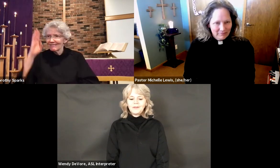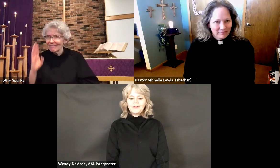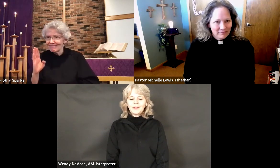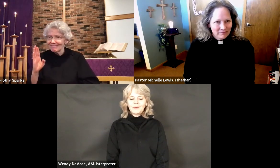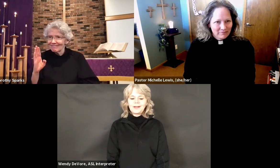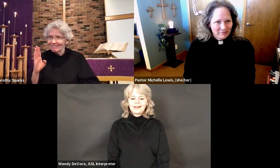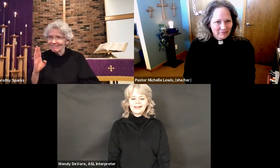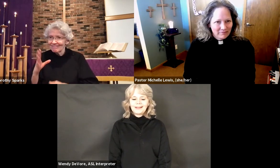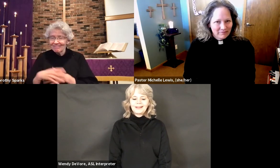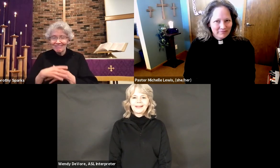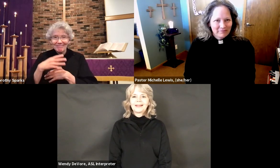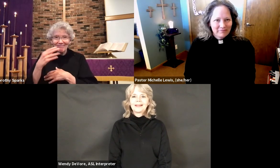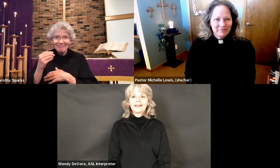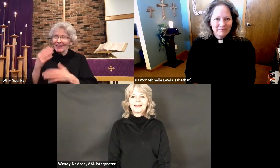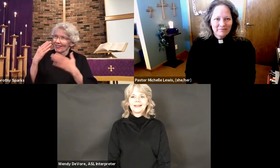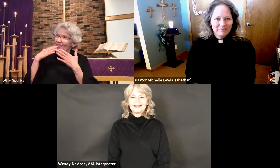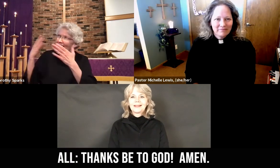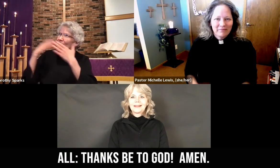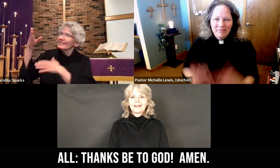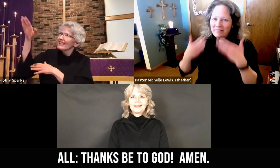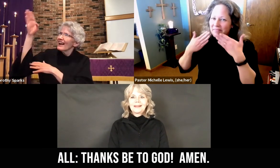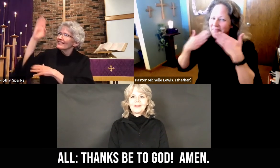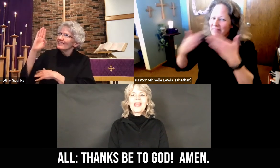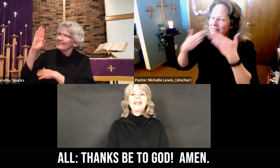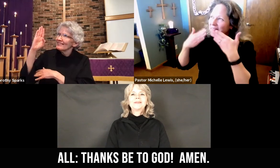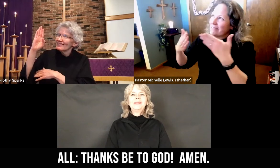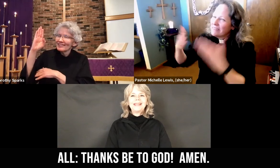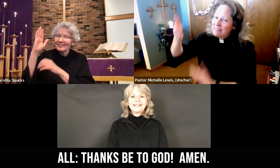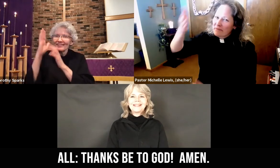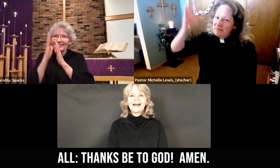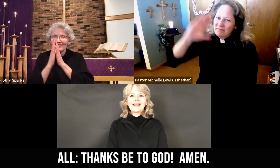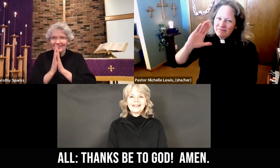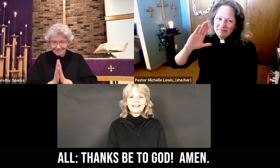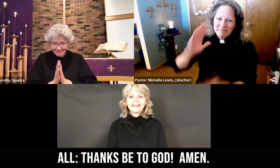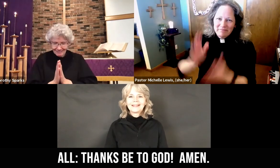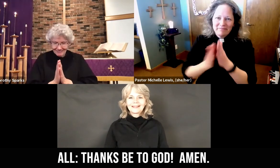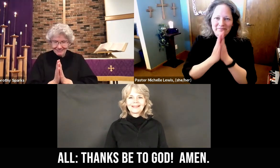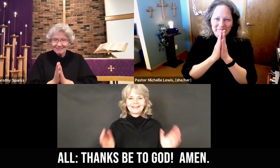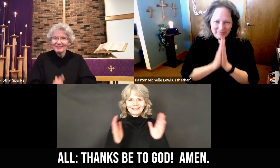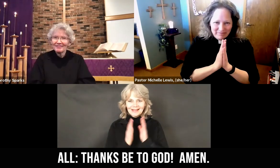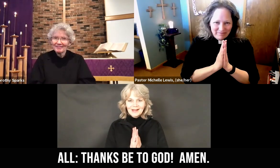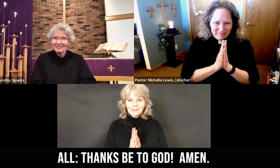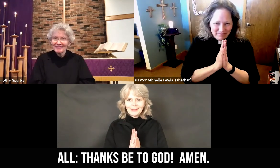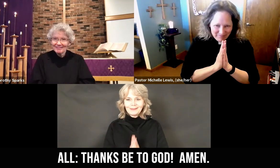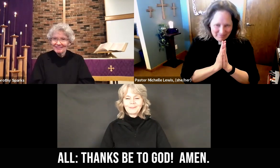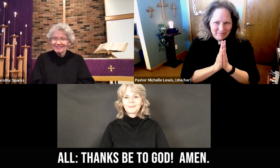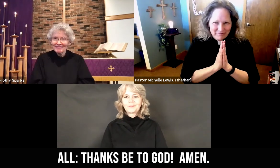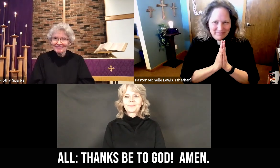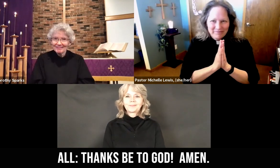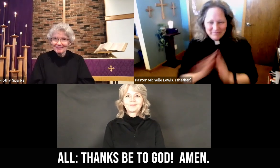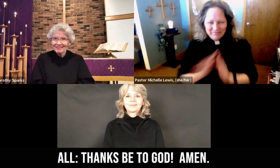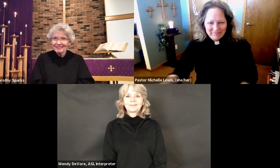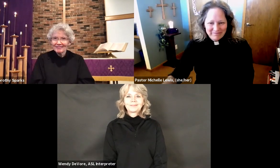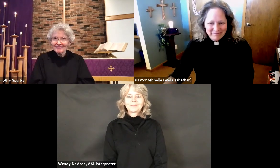and serve the Lord. Thanks be to God. Amen.